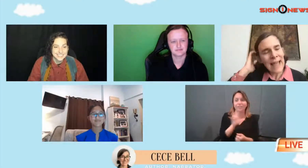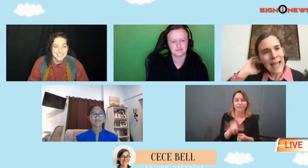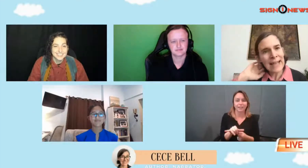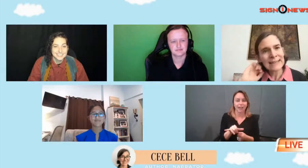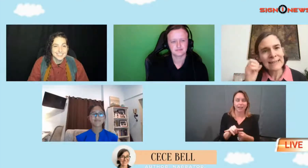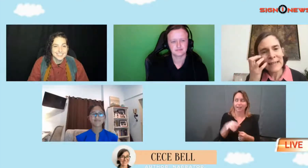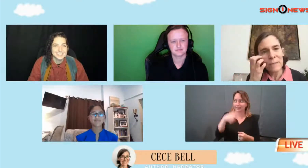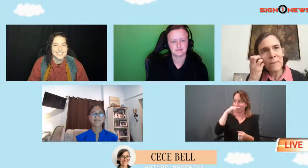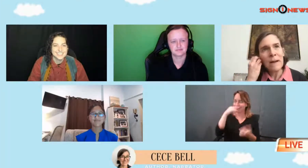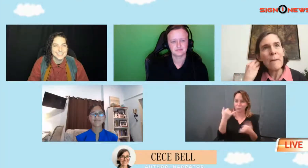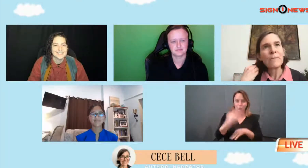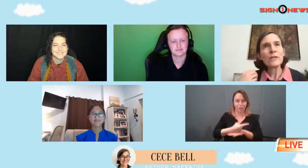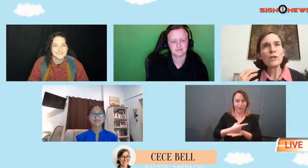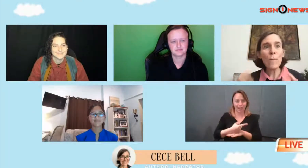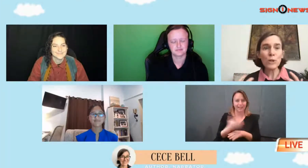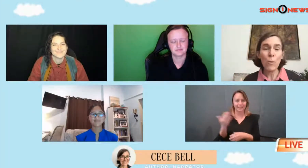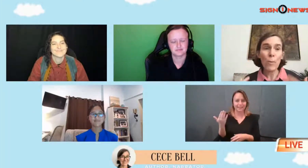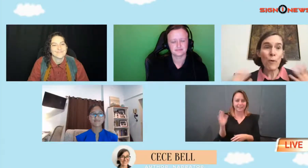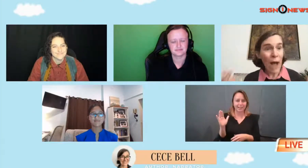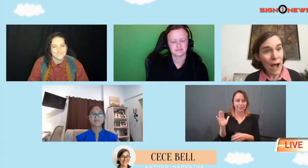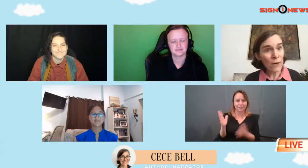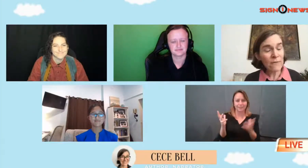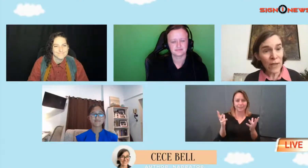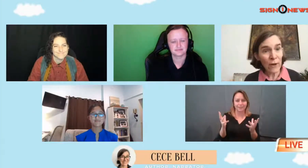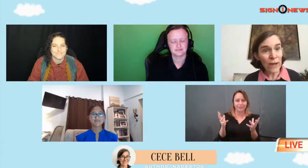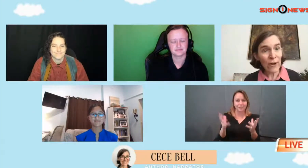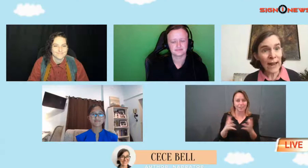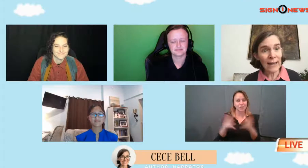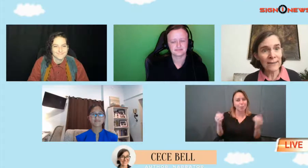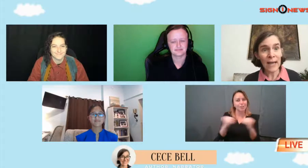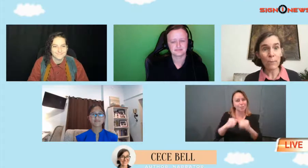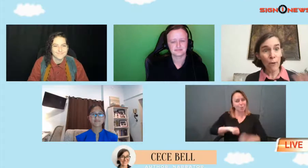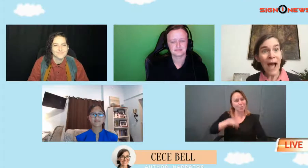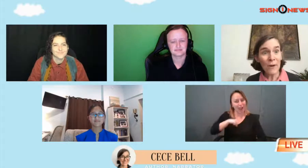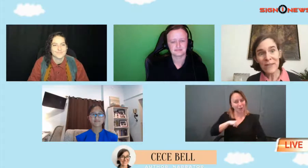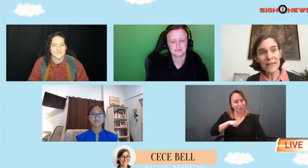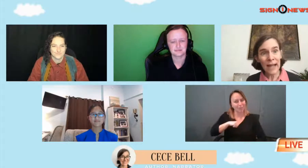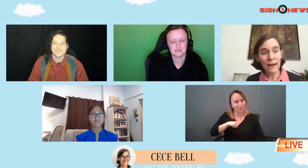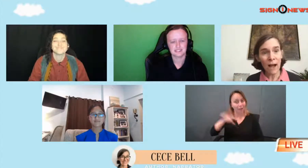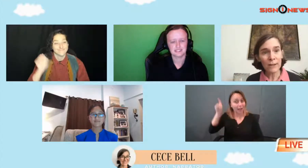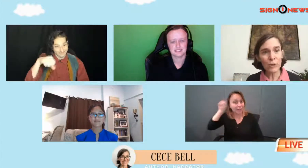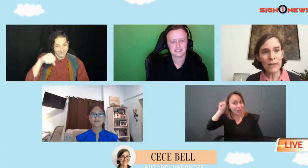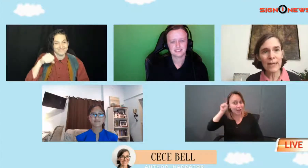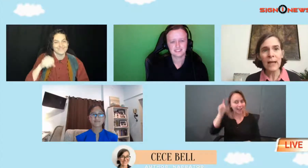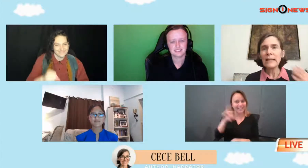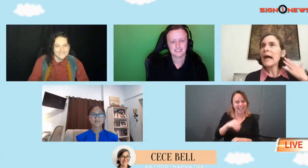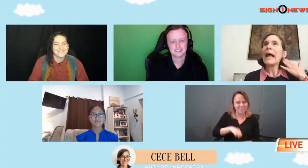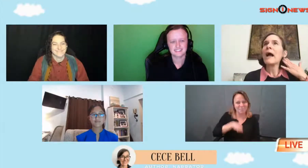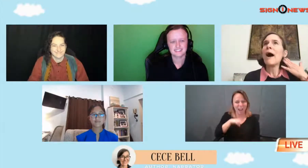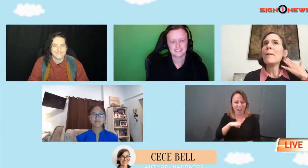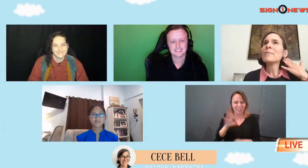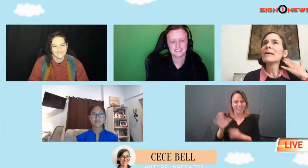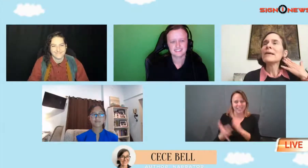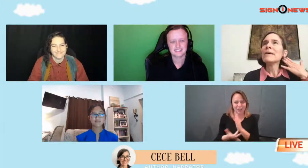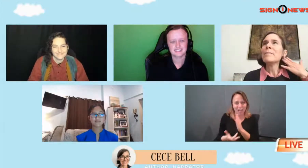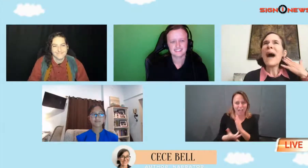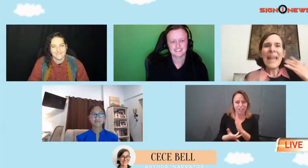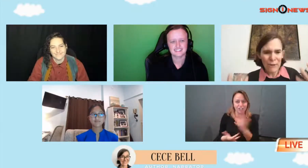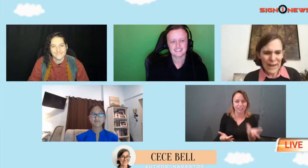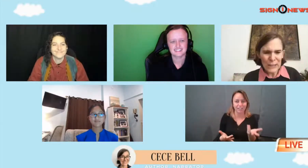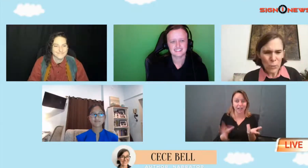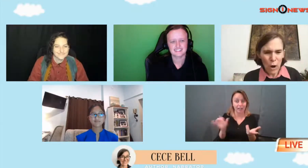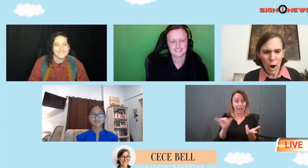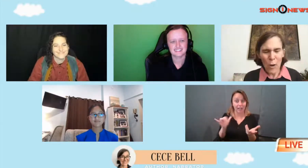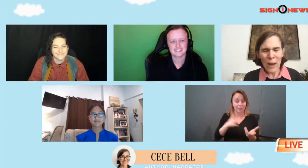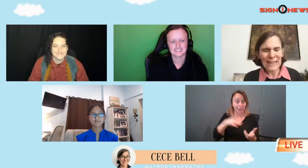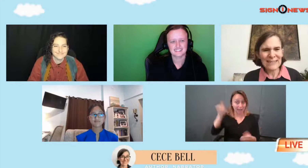kids today seem so much more proud of their hearing aids and proud of the technology. Like my